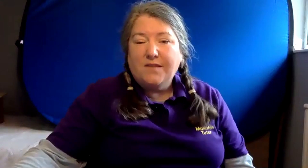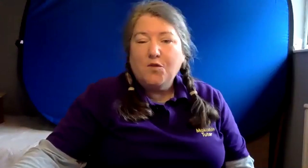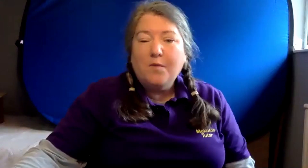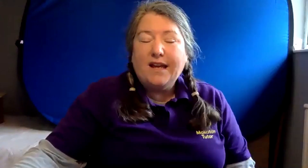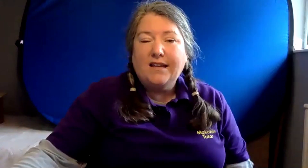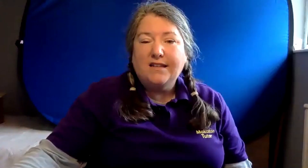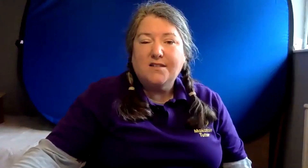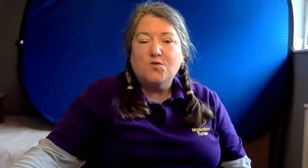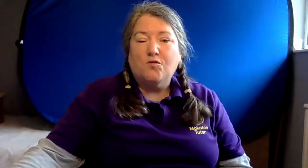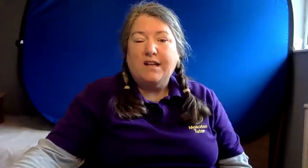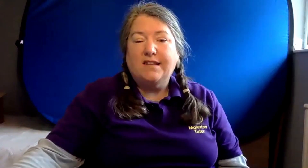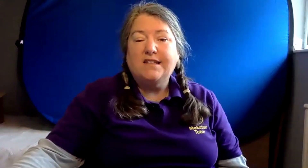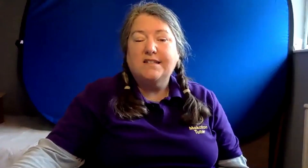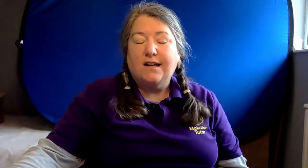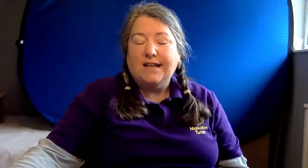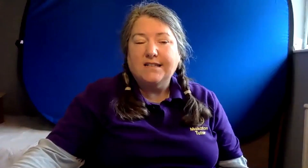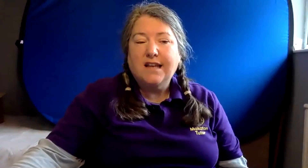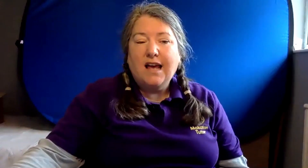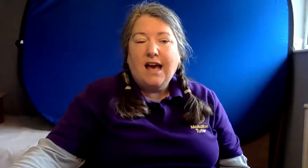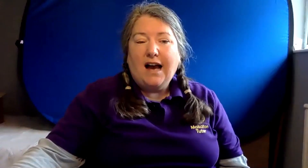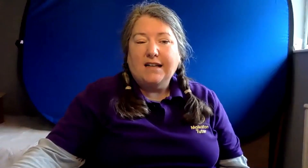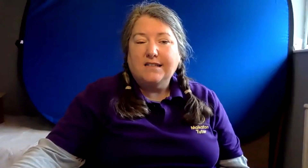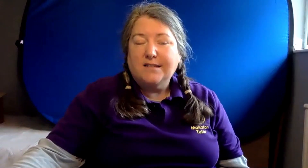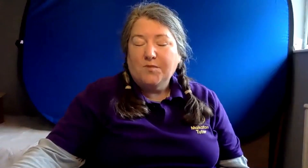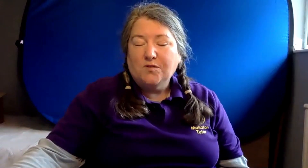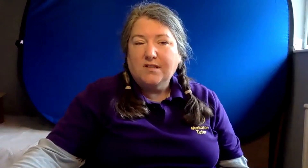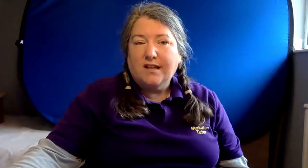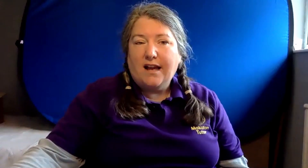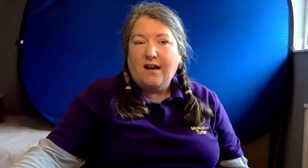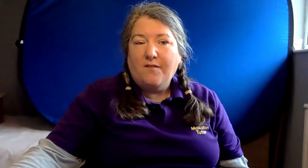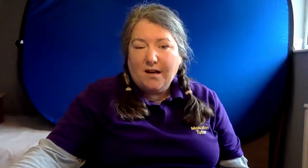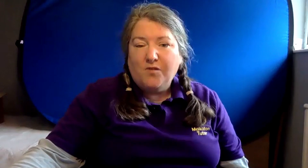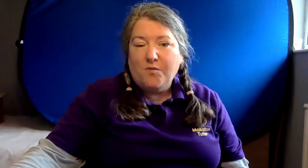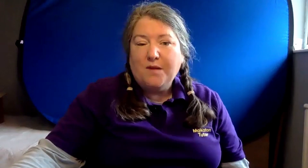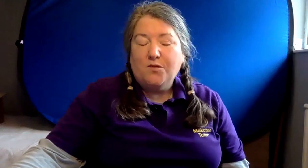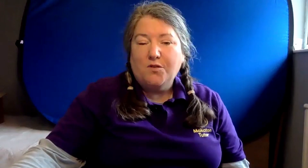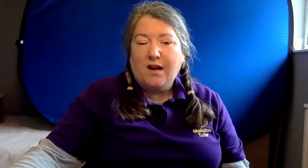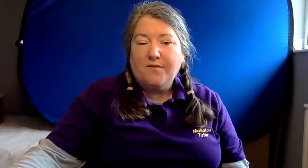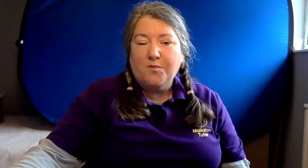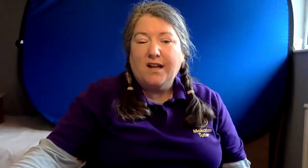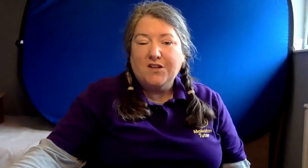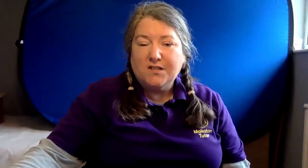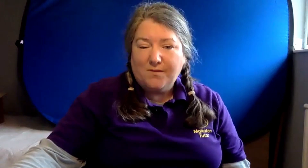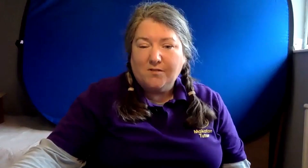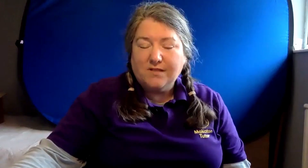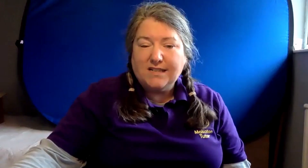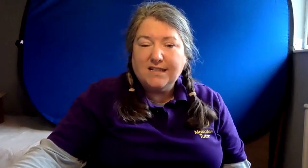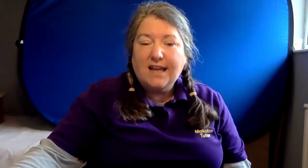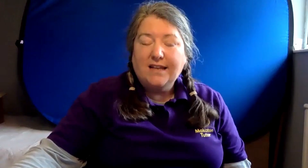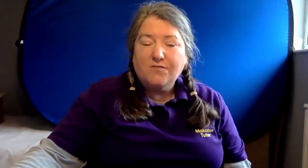you're making this story, these signs and symbols available for people who have communication difficulties, it's